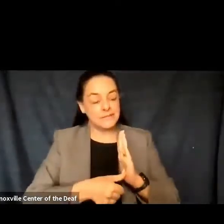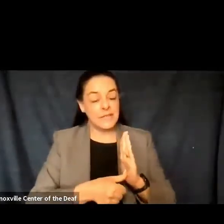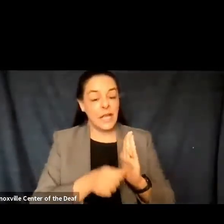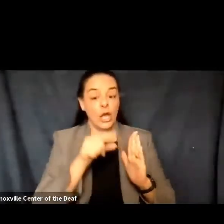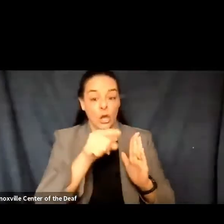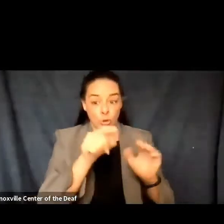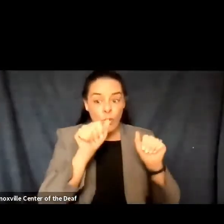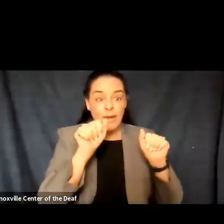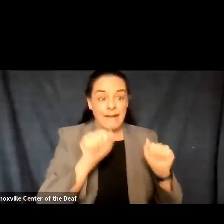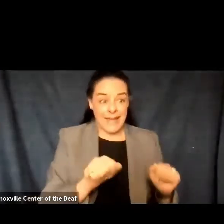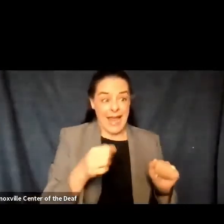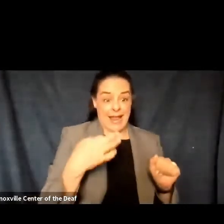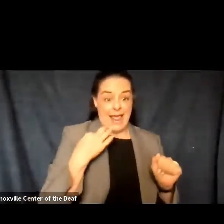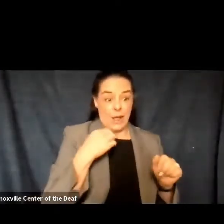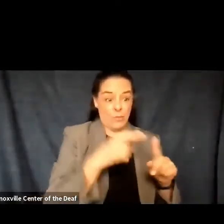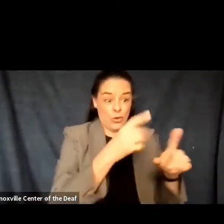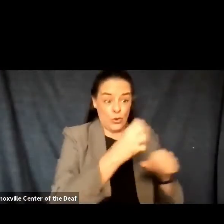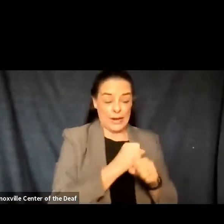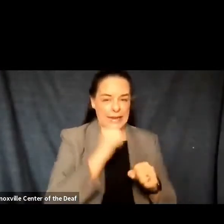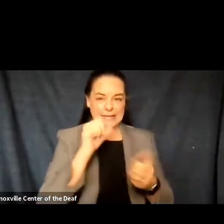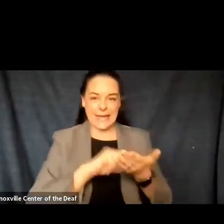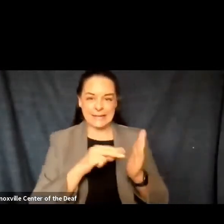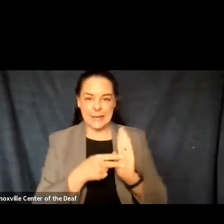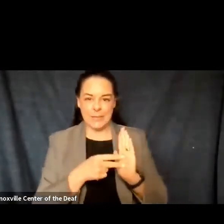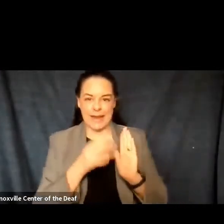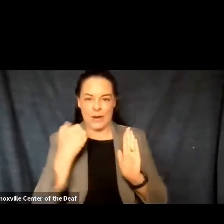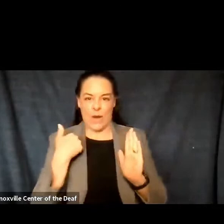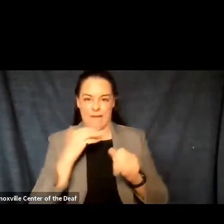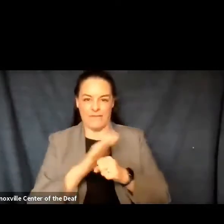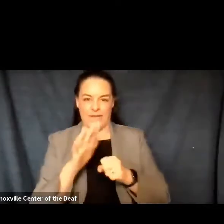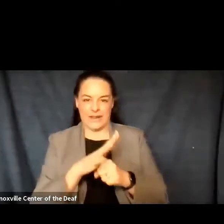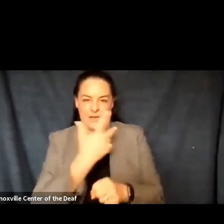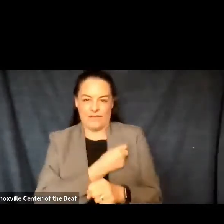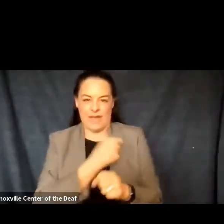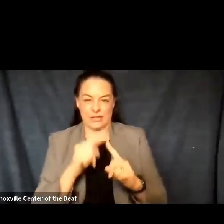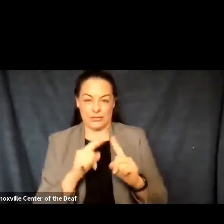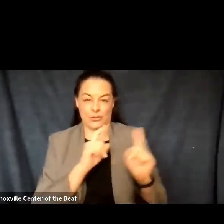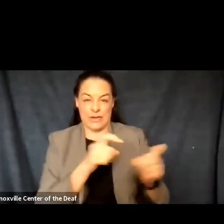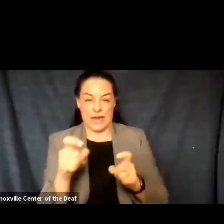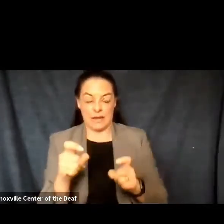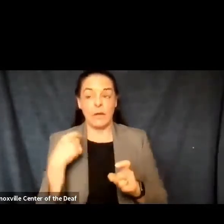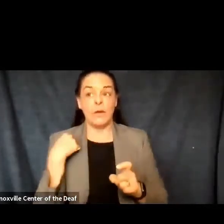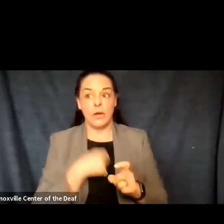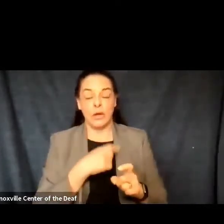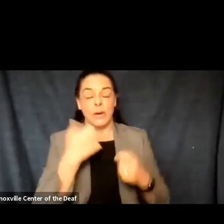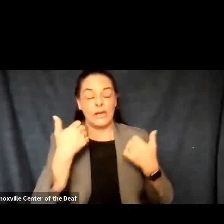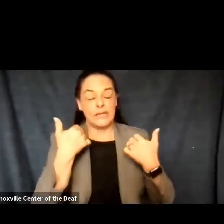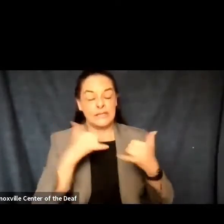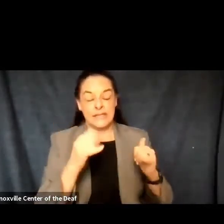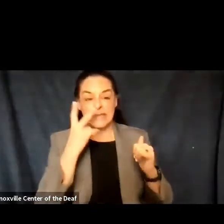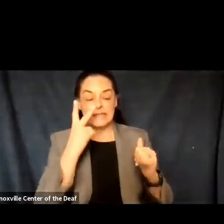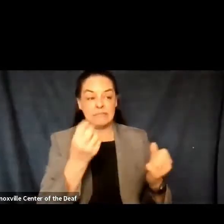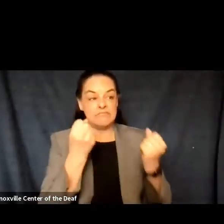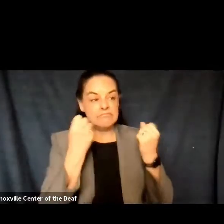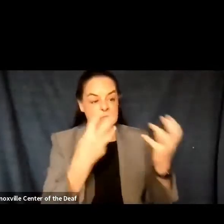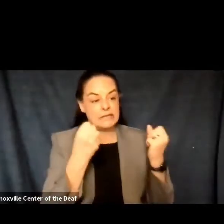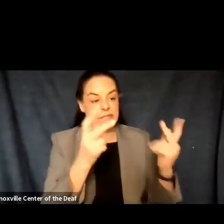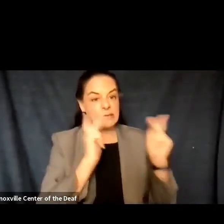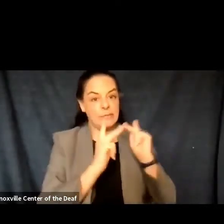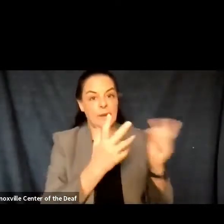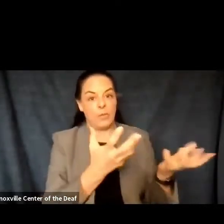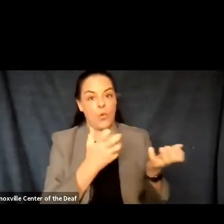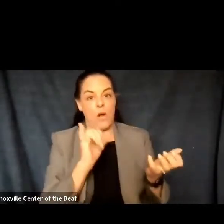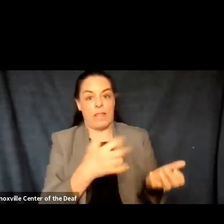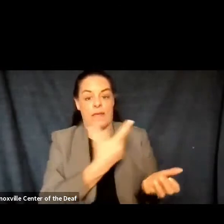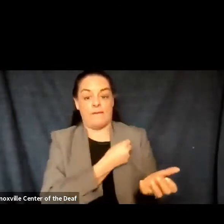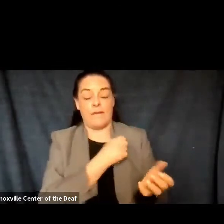mean access. We are continuing to see an extremely high level of demand for this vaccine, and unfortunately, the supply is just not